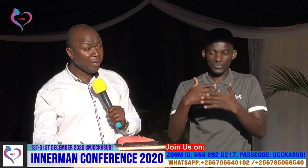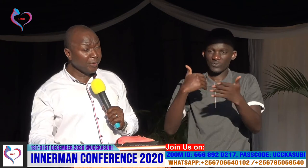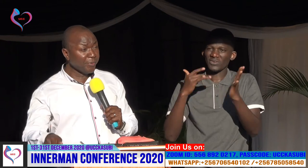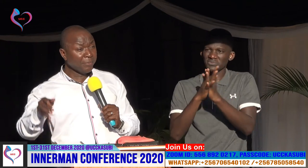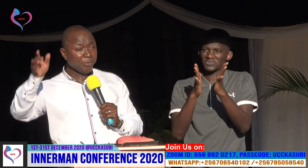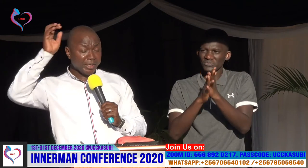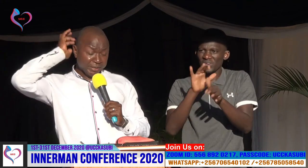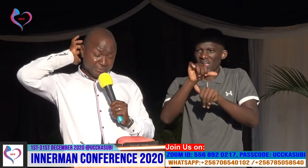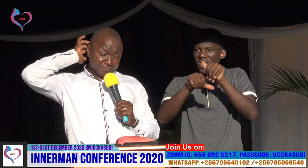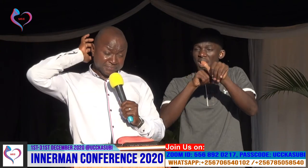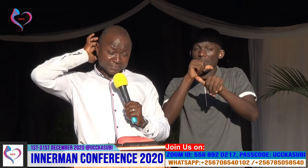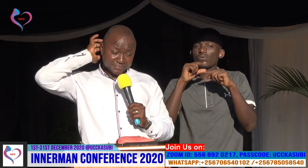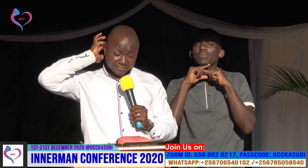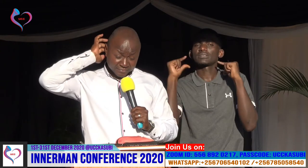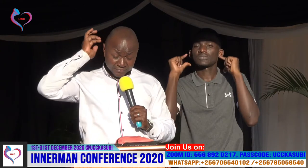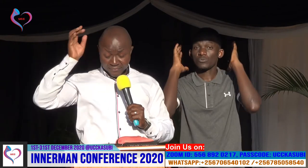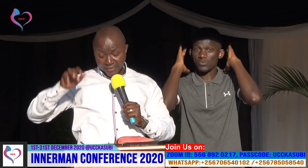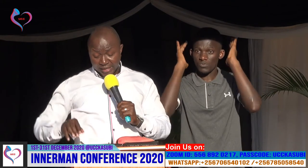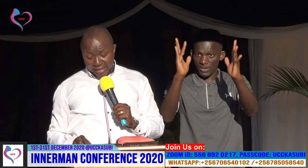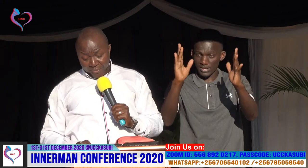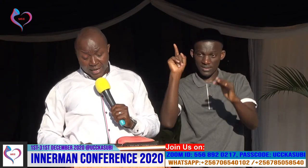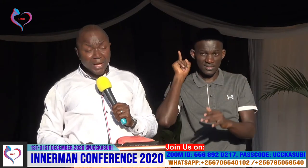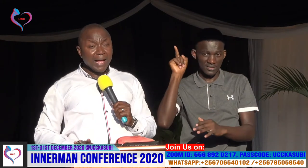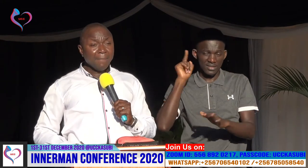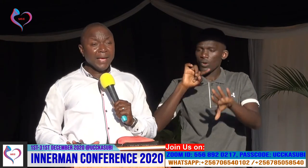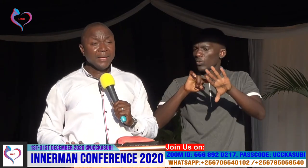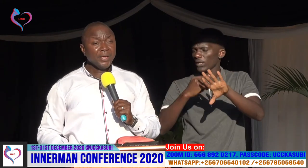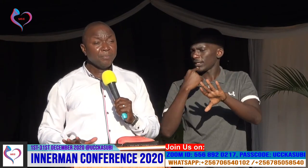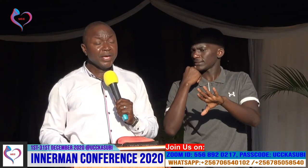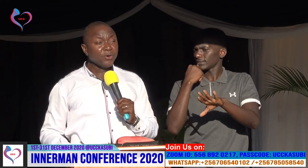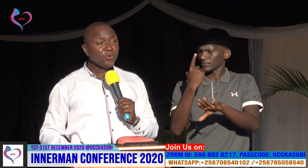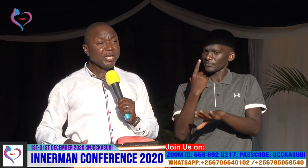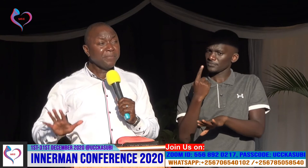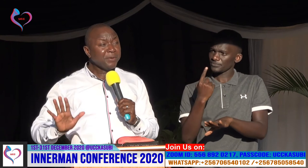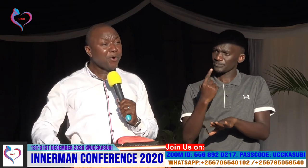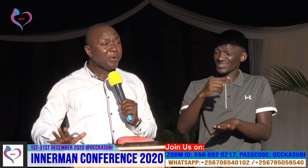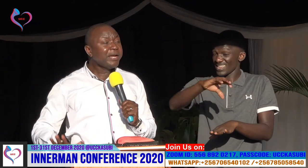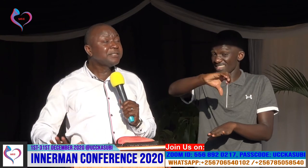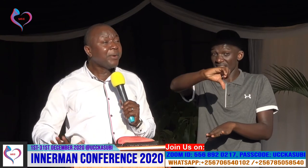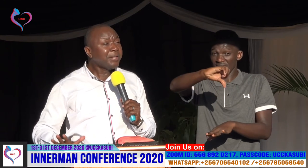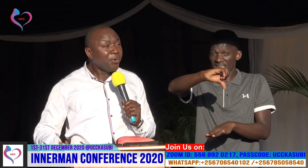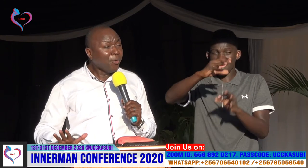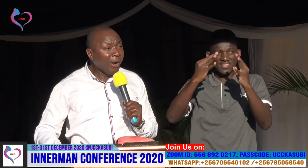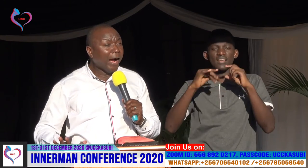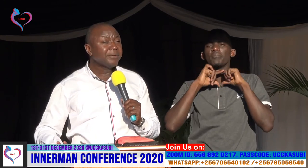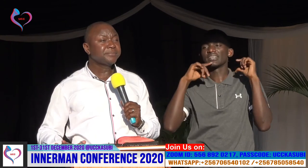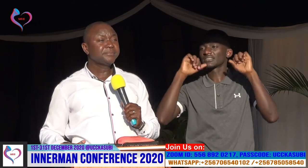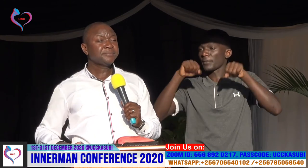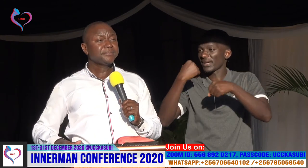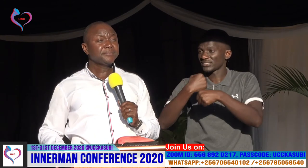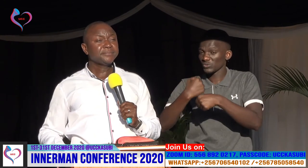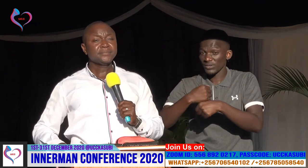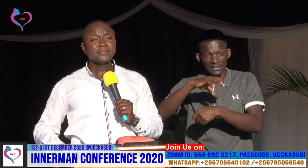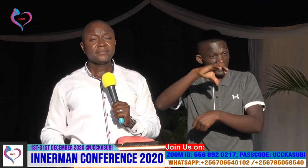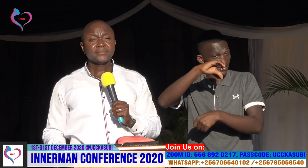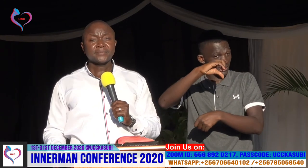was telling other pastors in Mubende, when I told them